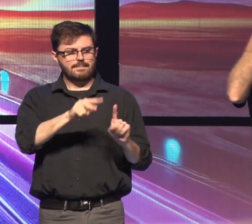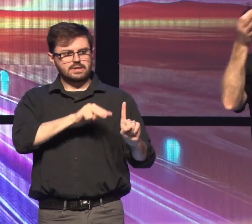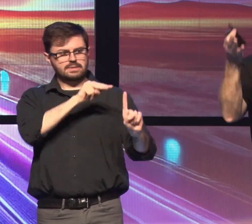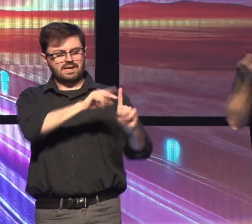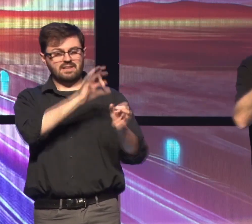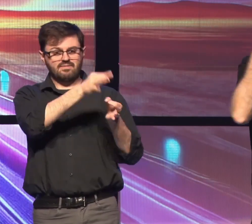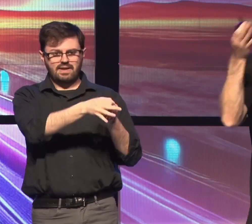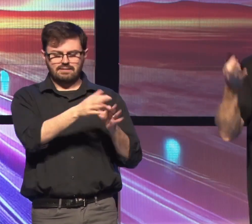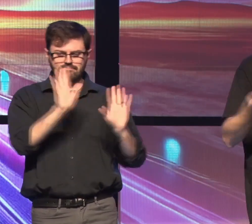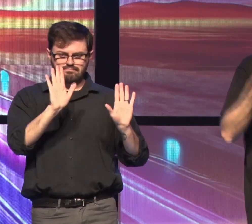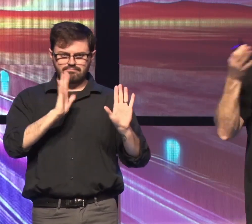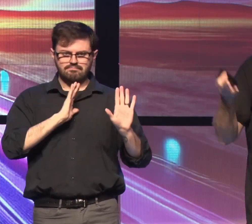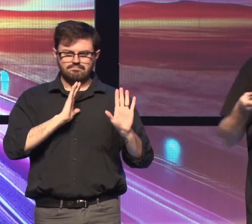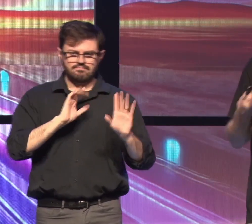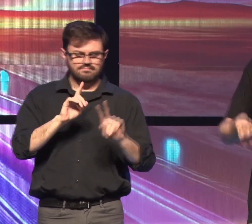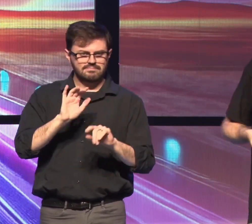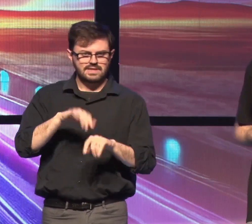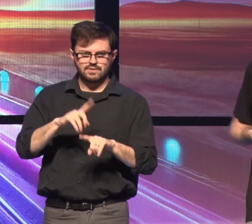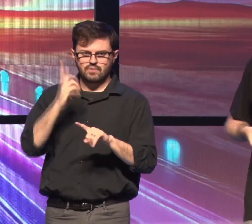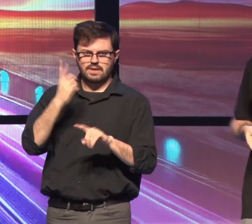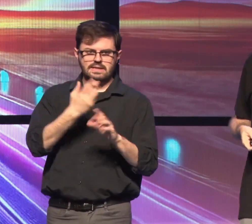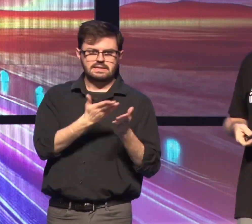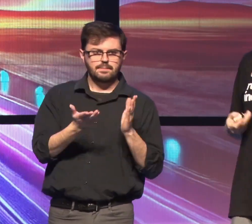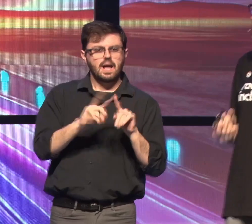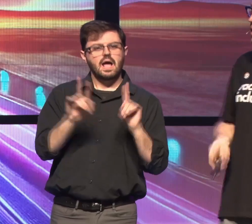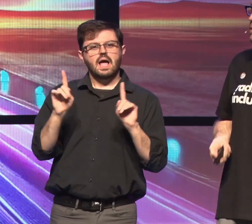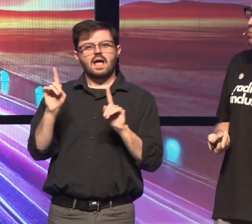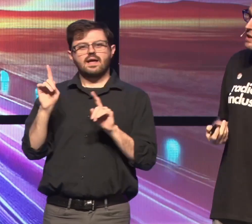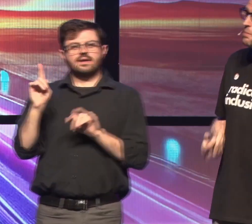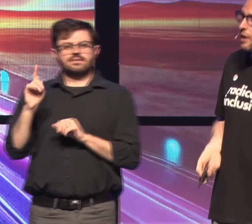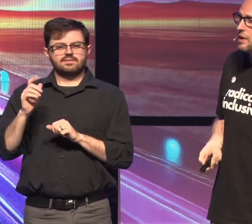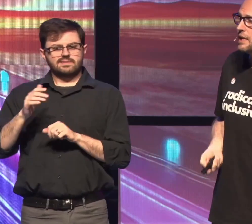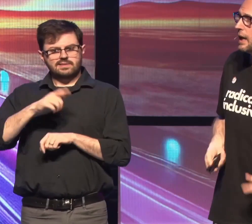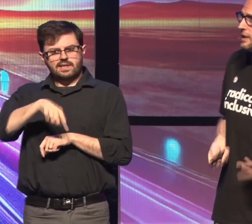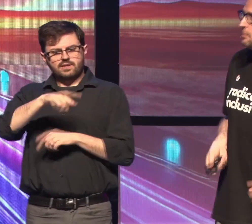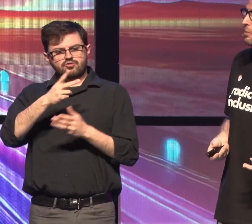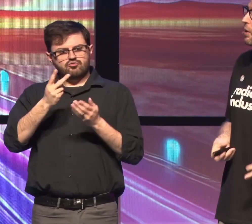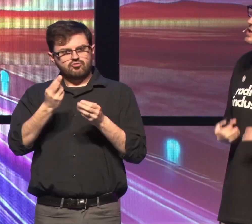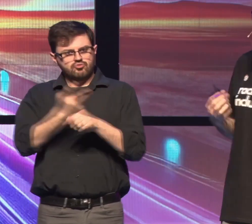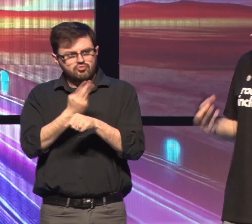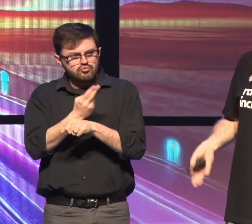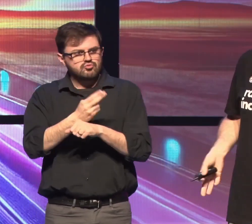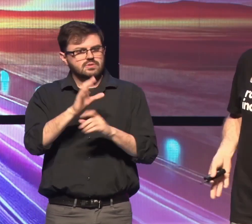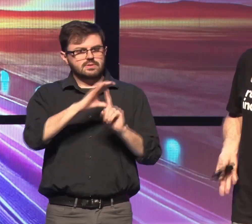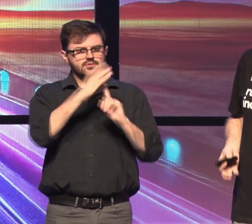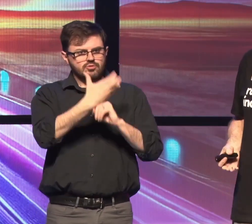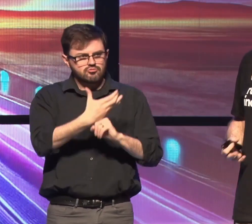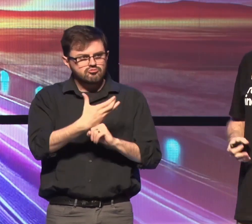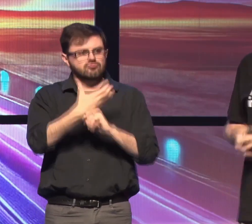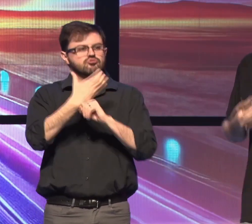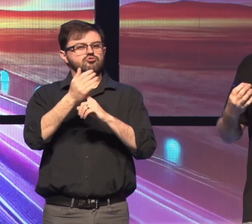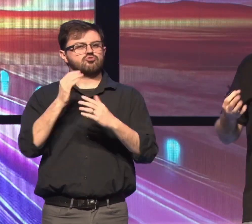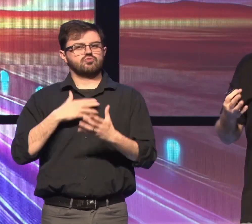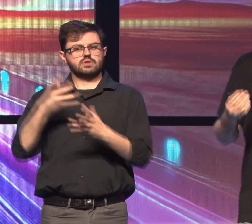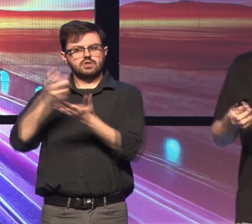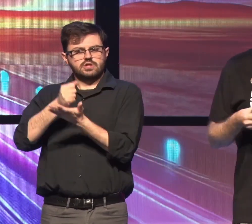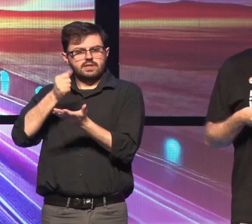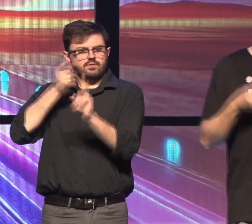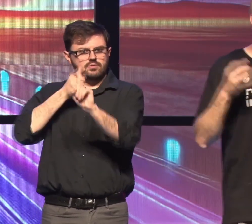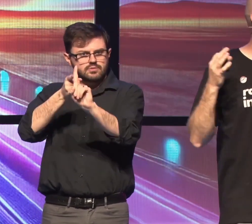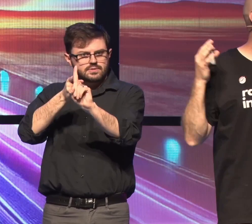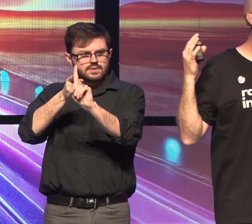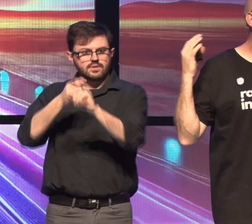of ways that are accepted by culture and community. There's something called the prosperity gospel, prosperity churches. Prosperity